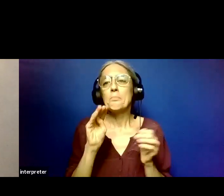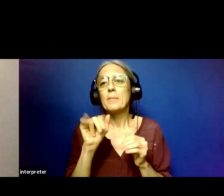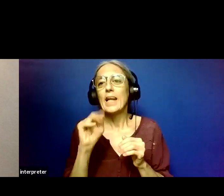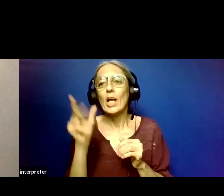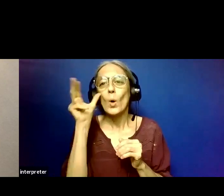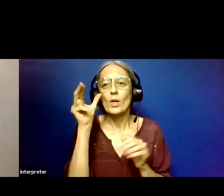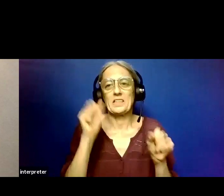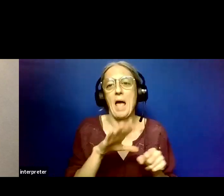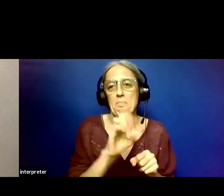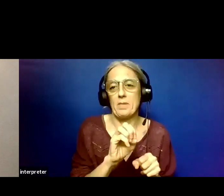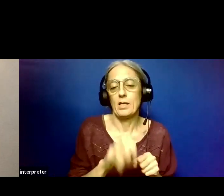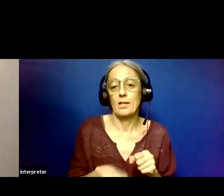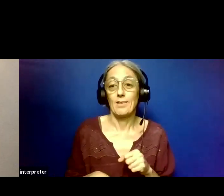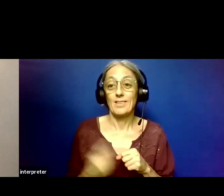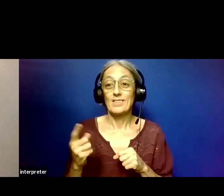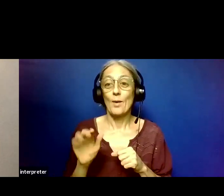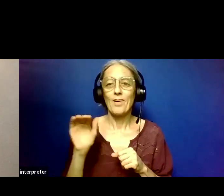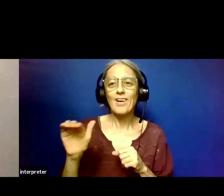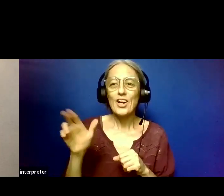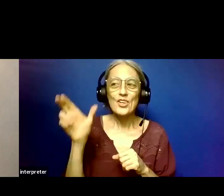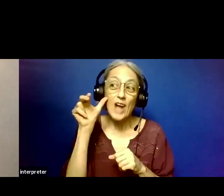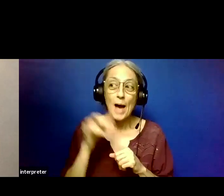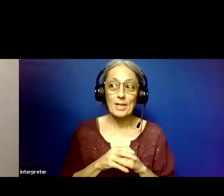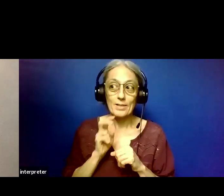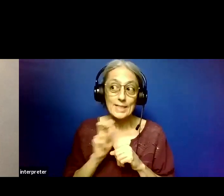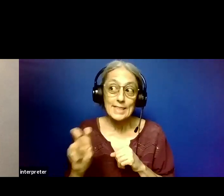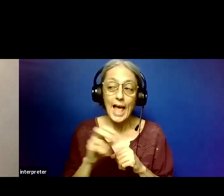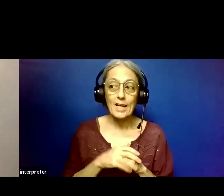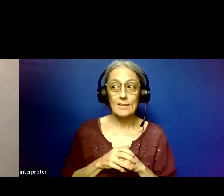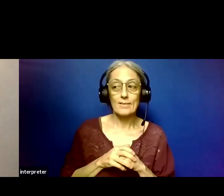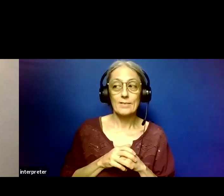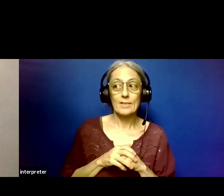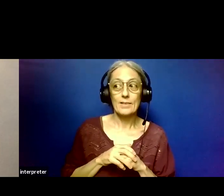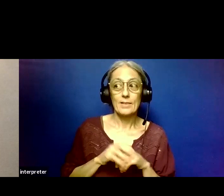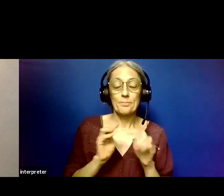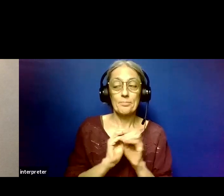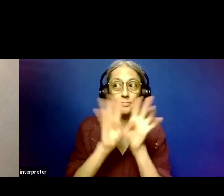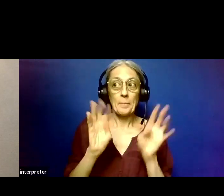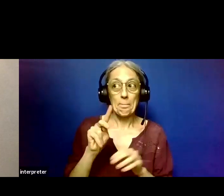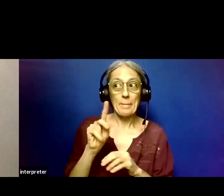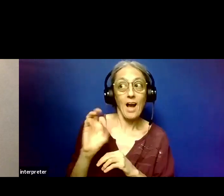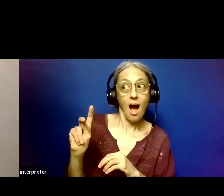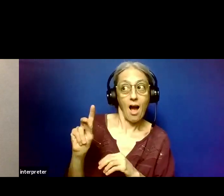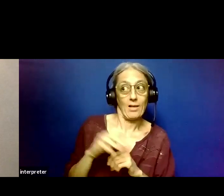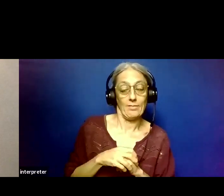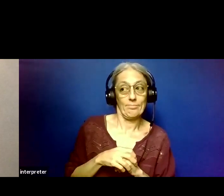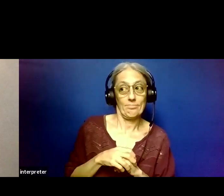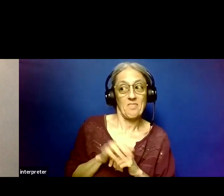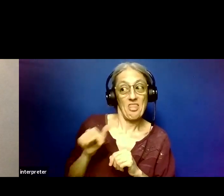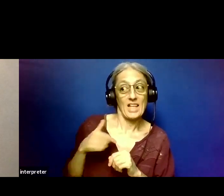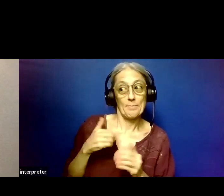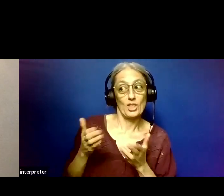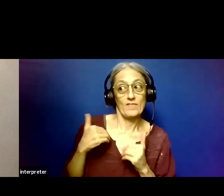a snake or a peacock or some other animal, someone did try a peacock once on an airplane, and it claims it's a service